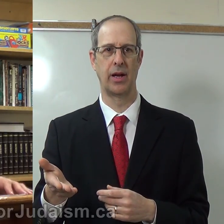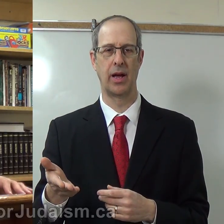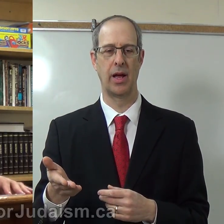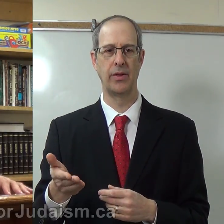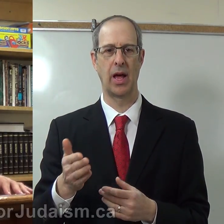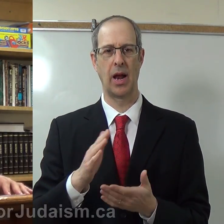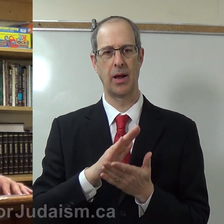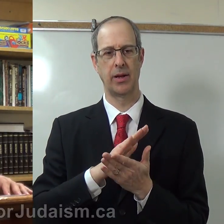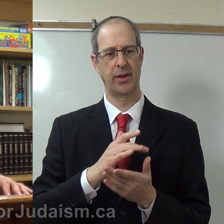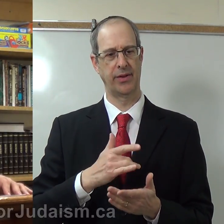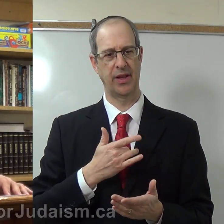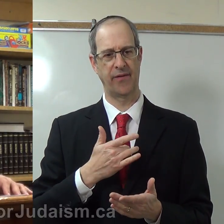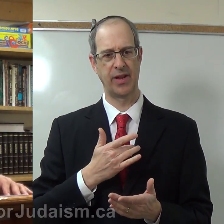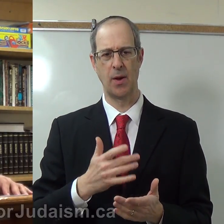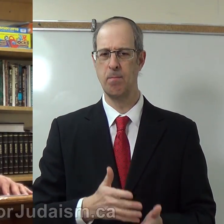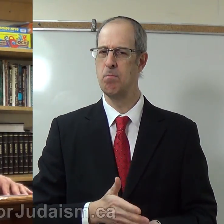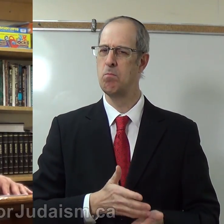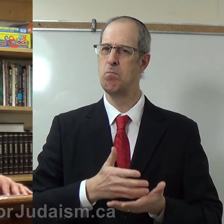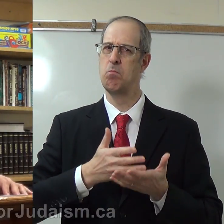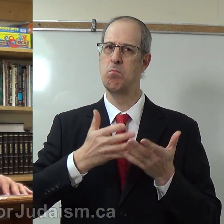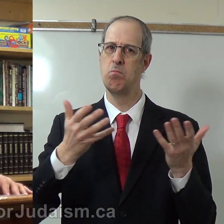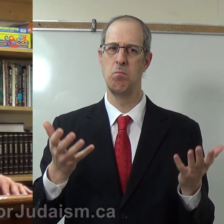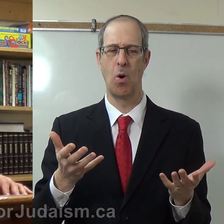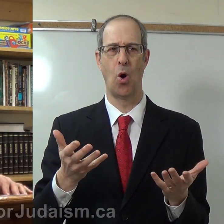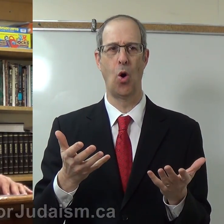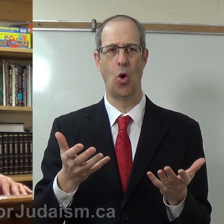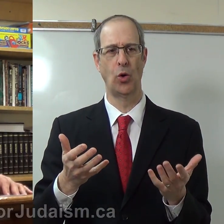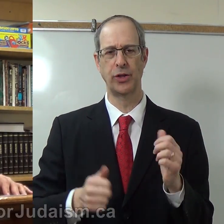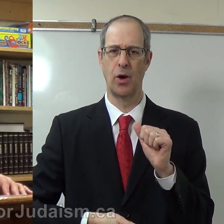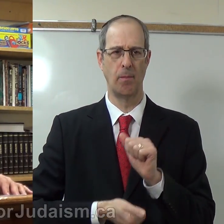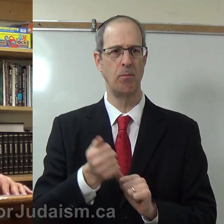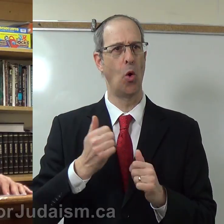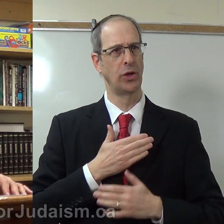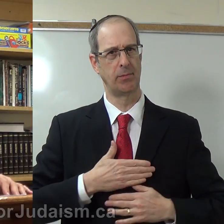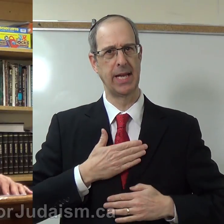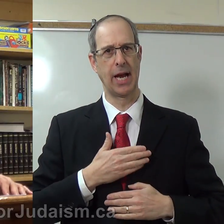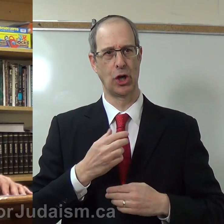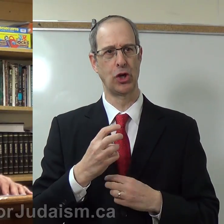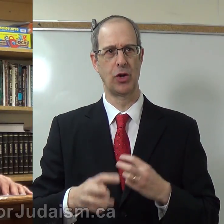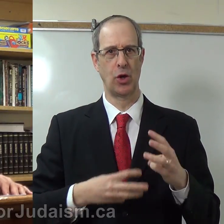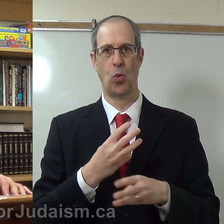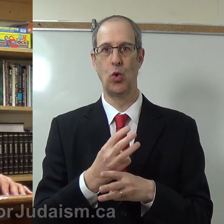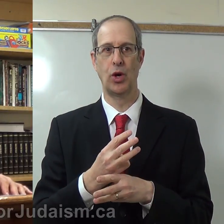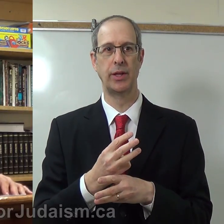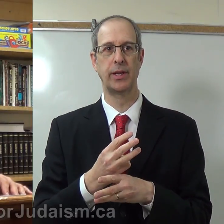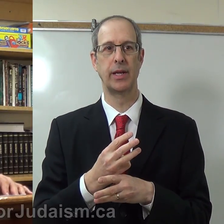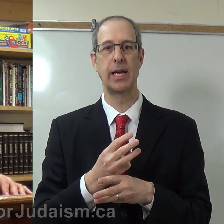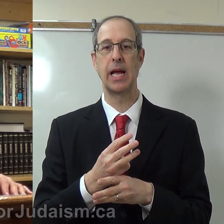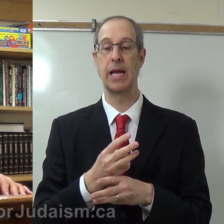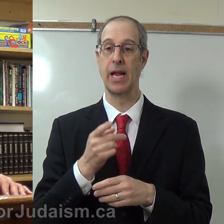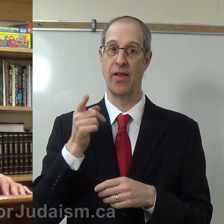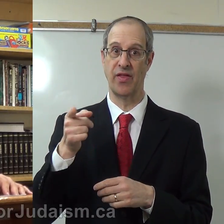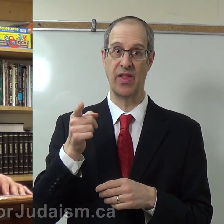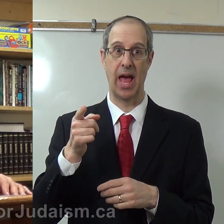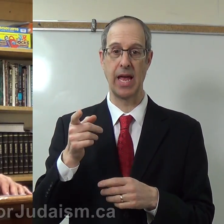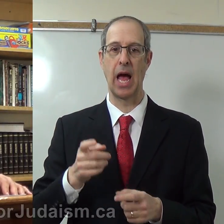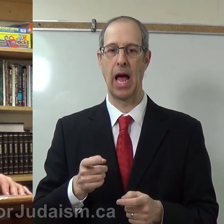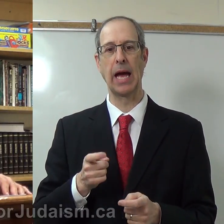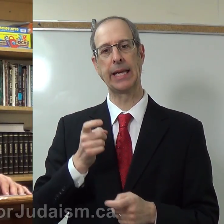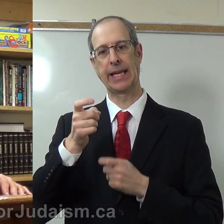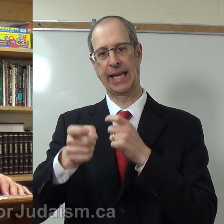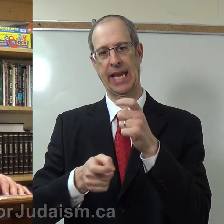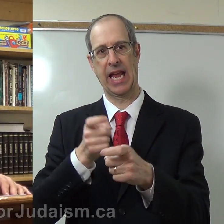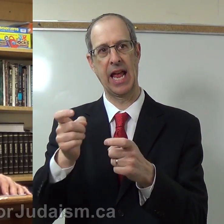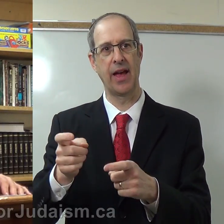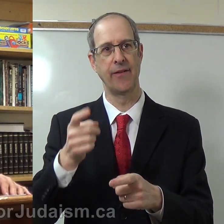brings them the most pleasure and most happiness in the world is when they are giving to others